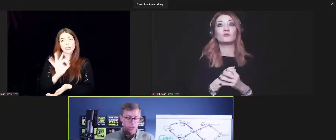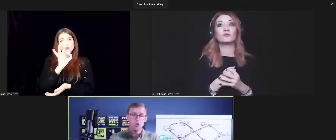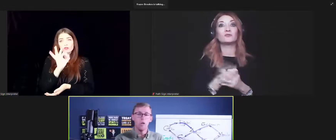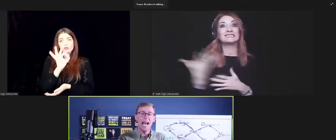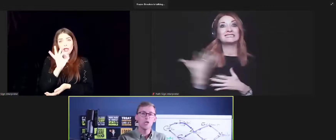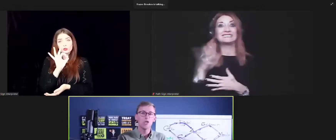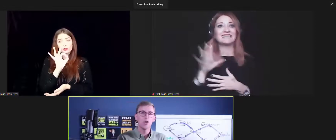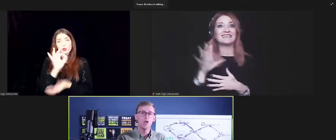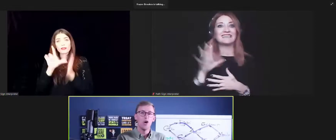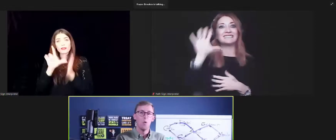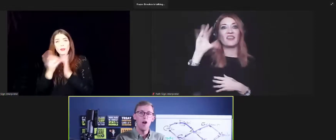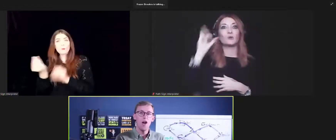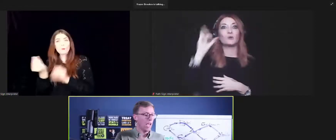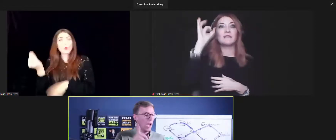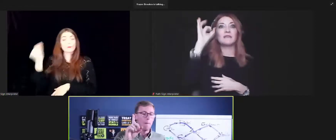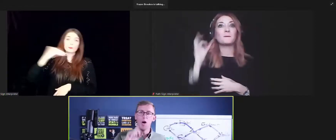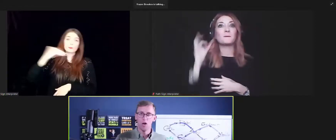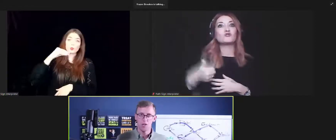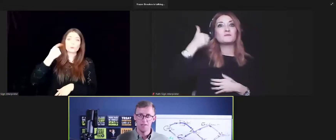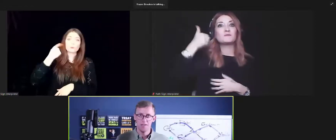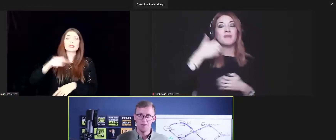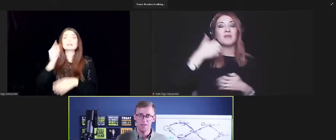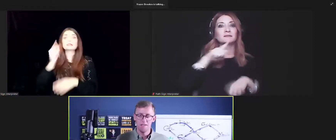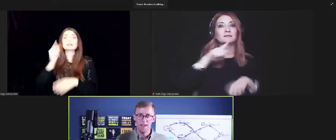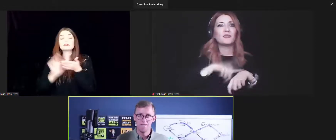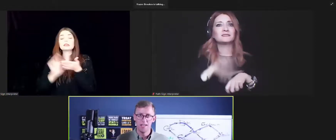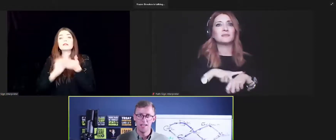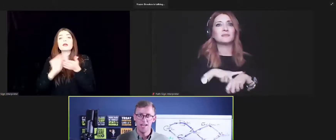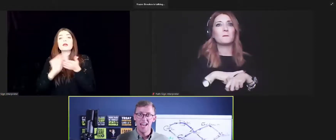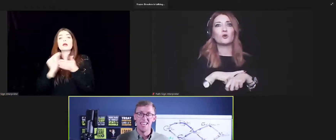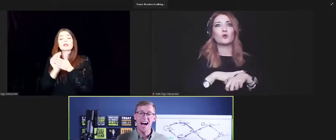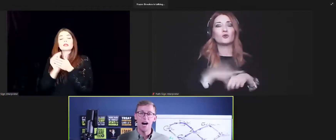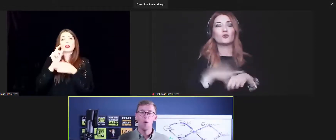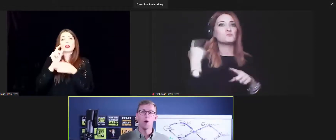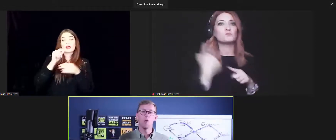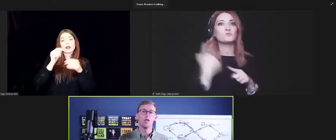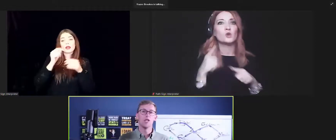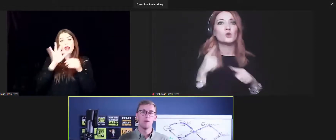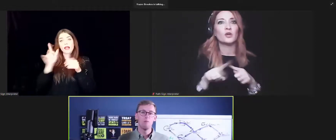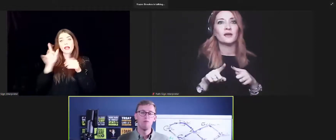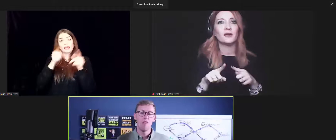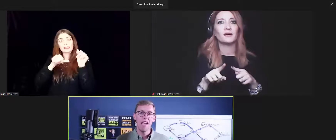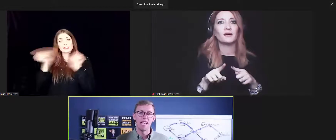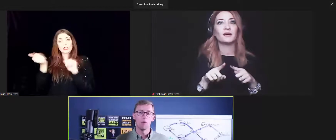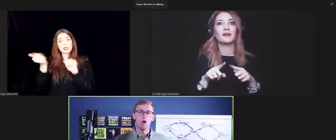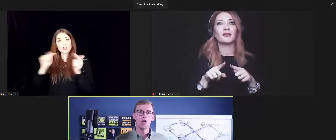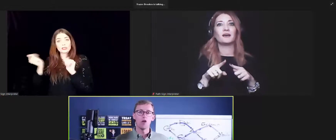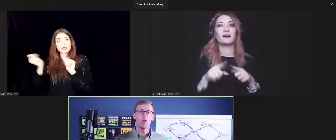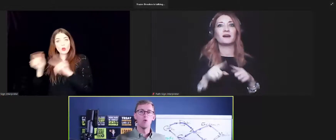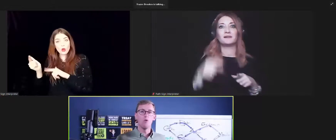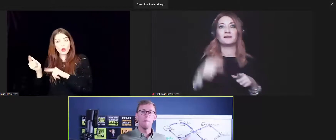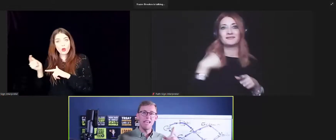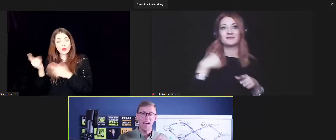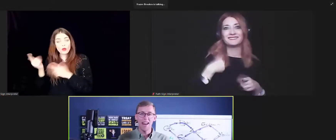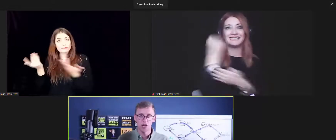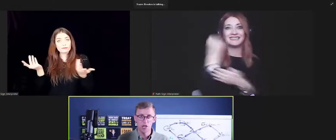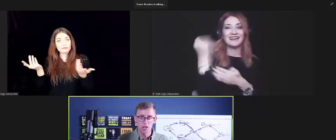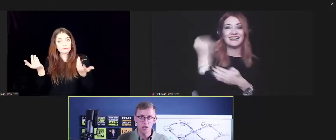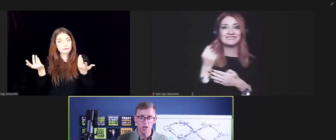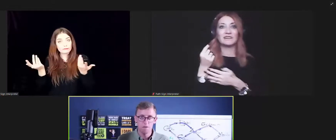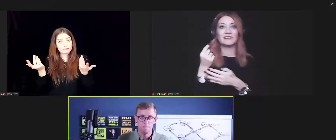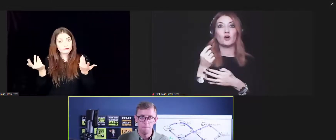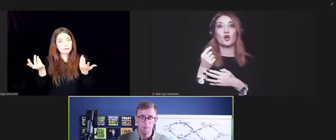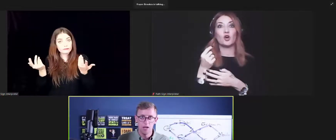do less work, but now what I want you to do is I want you to repeat that